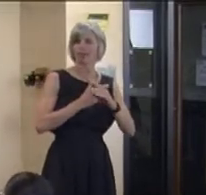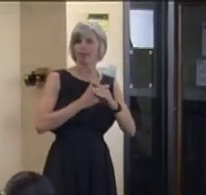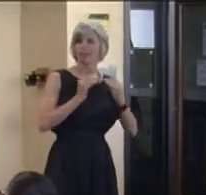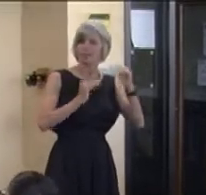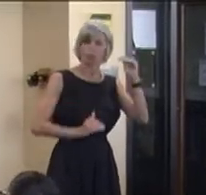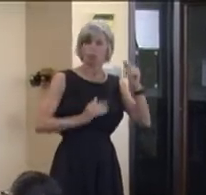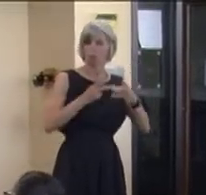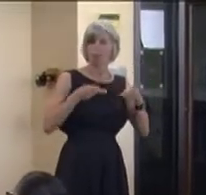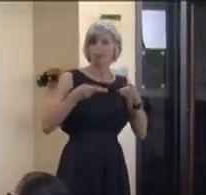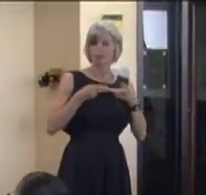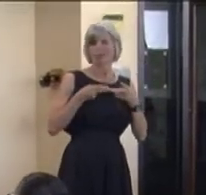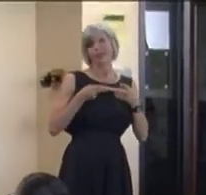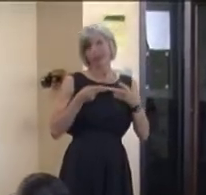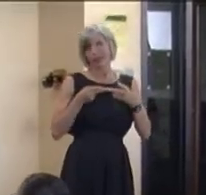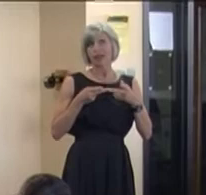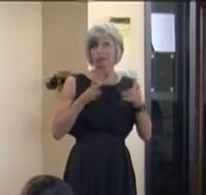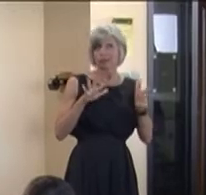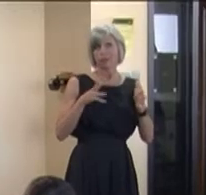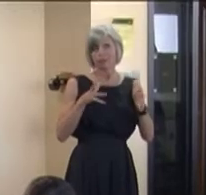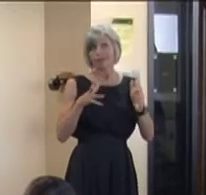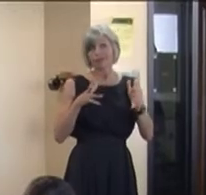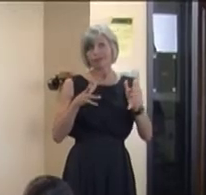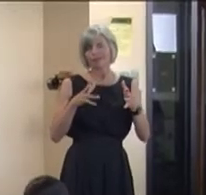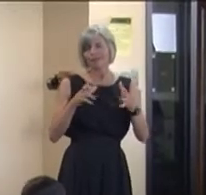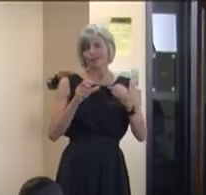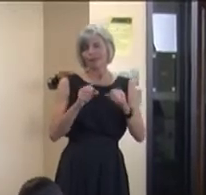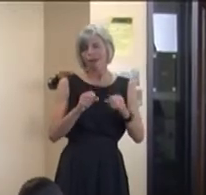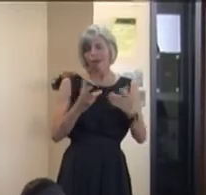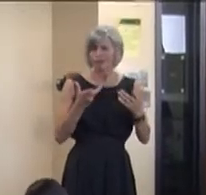In a nutshell, yes.